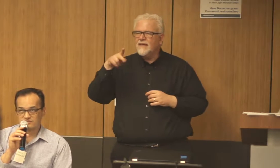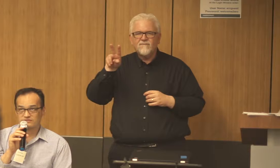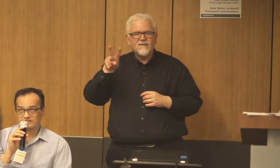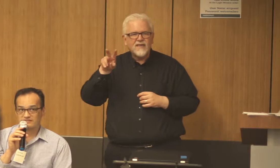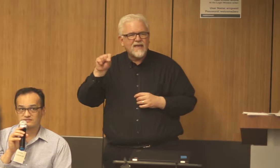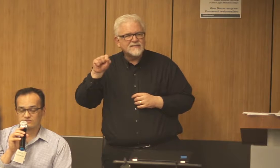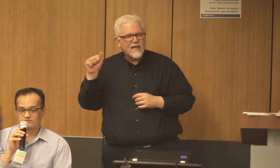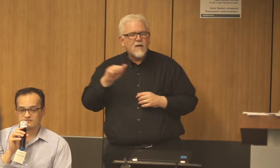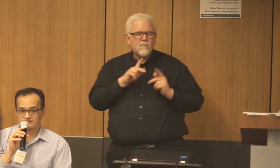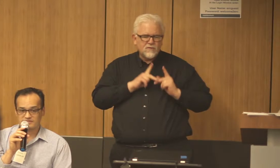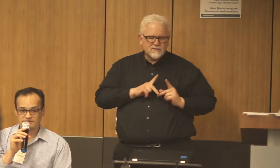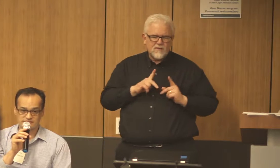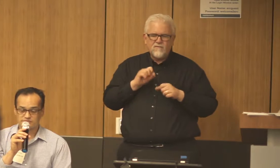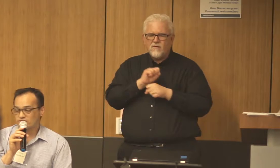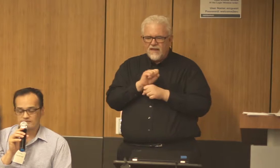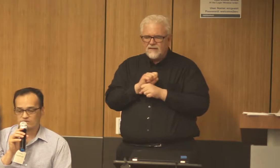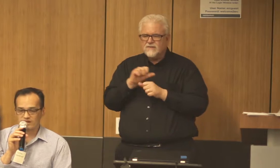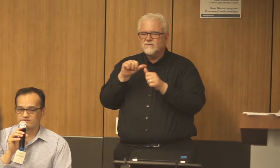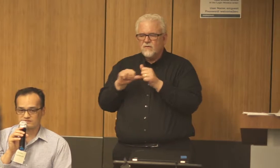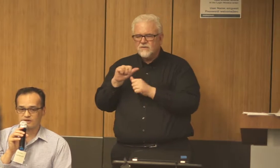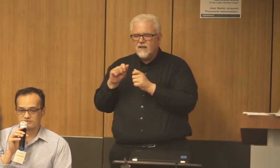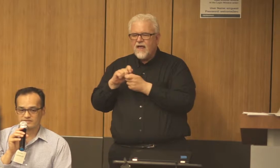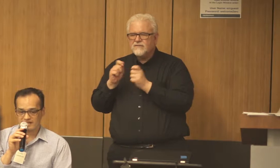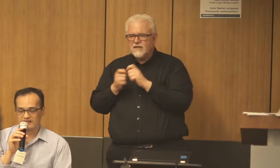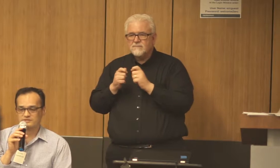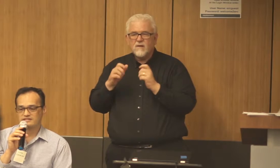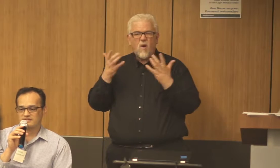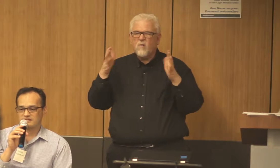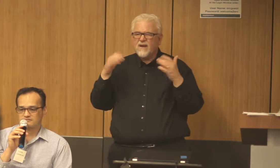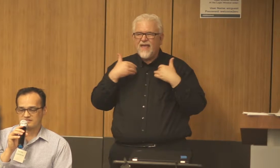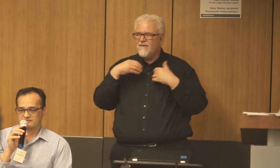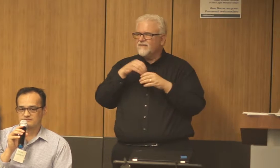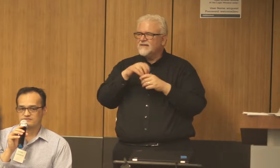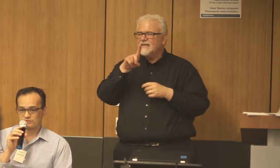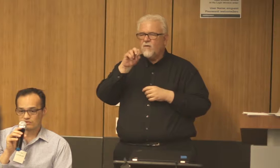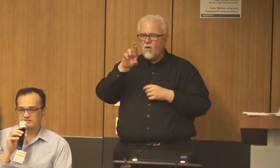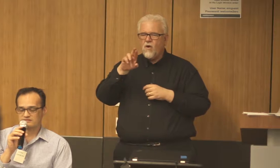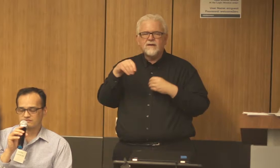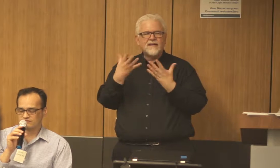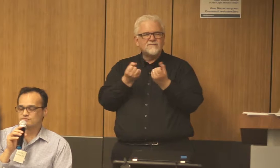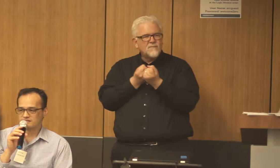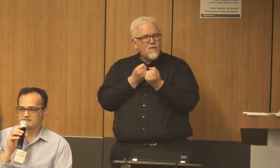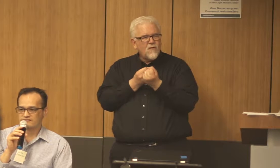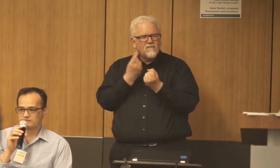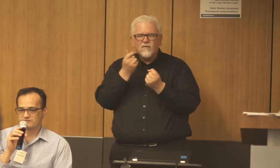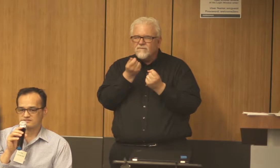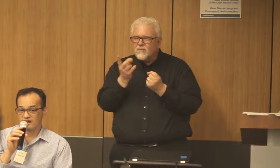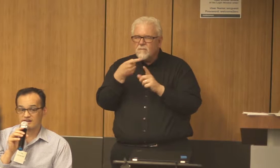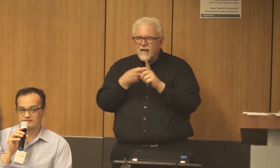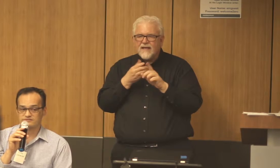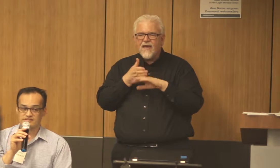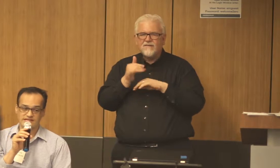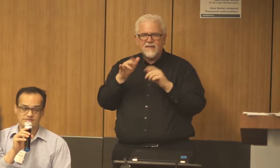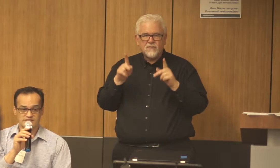PVSA. It's Personal Vocational Social Adjustment. It's a program that's already with the Department of Rehab to give support for a few months after the